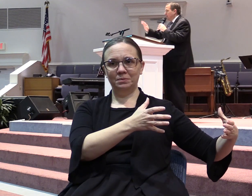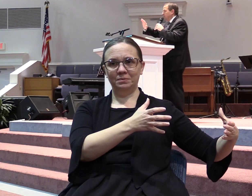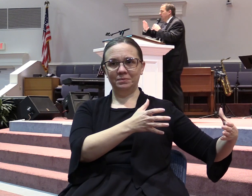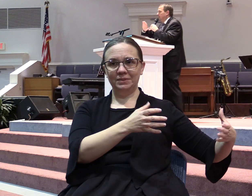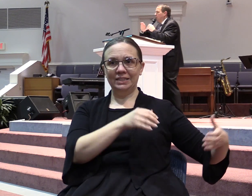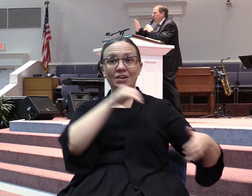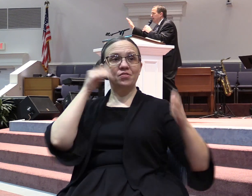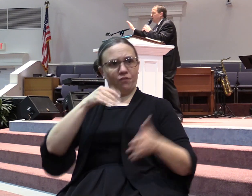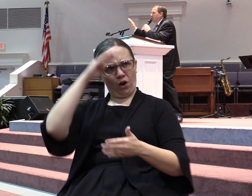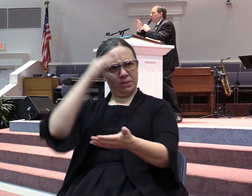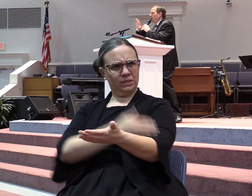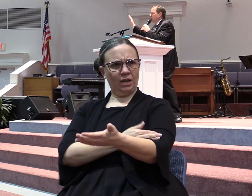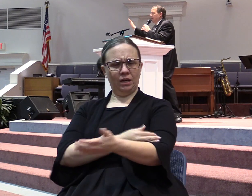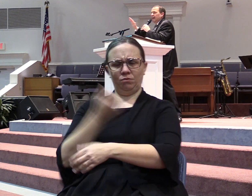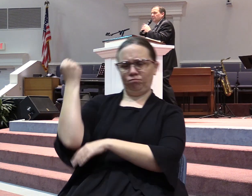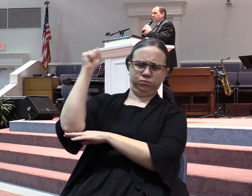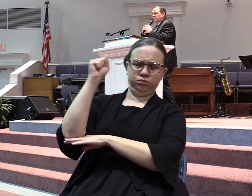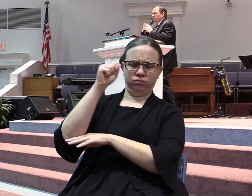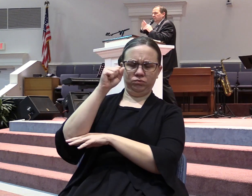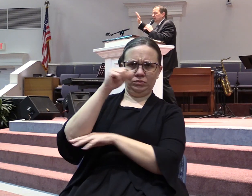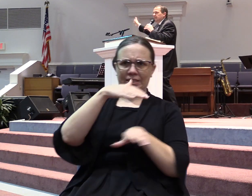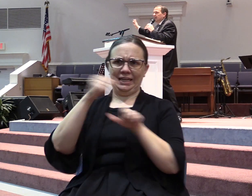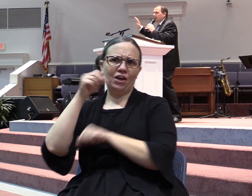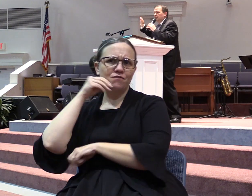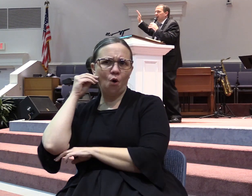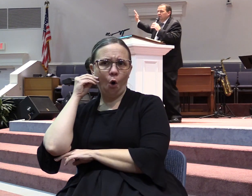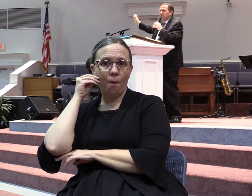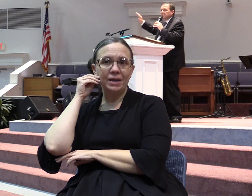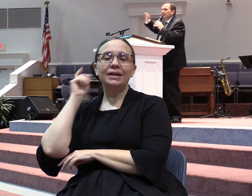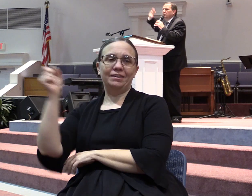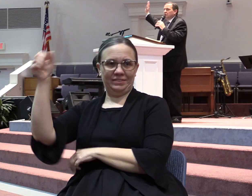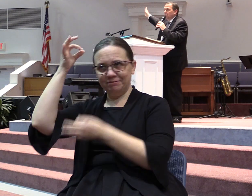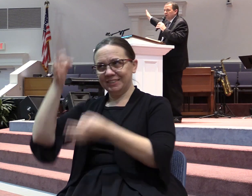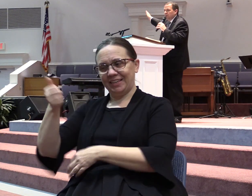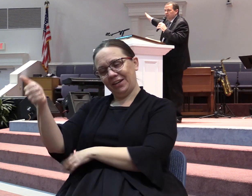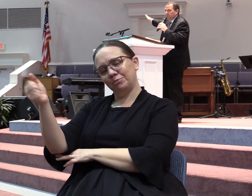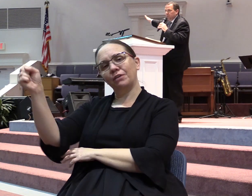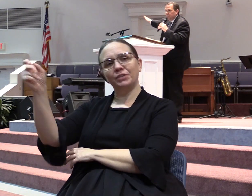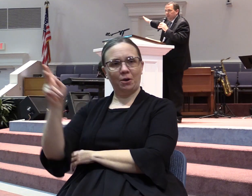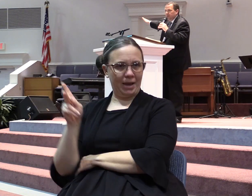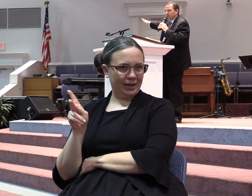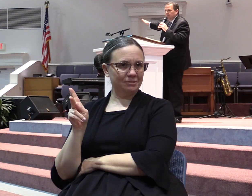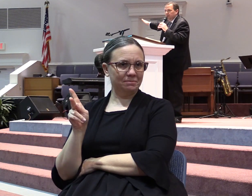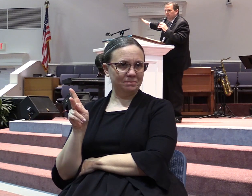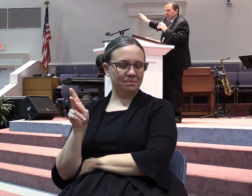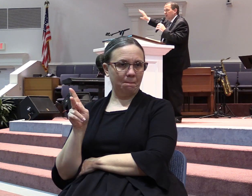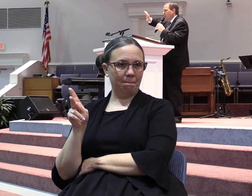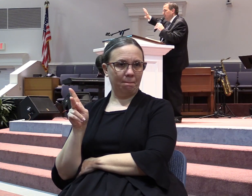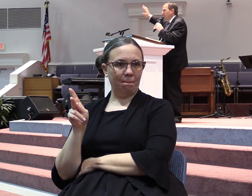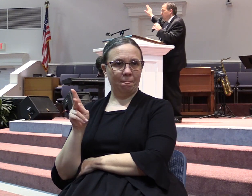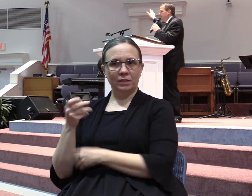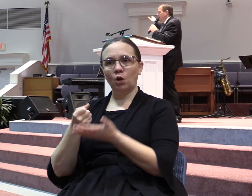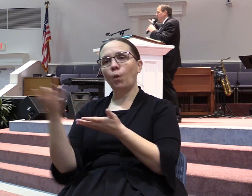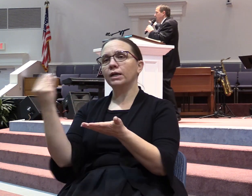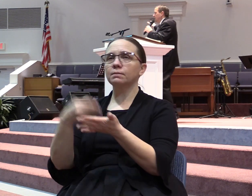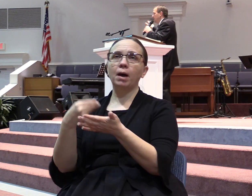Now the prodigal son rebelled, walked out. He's got to come back on his own. He's got to go sow his oats, so to speak. He's got to waste